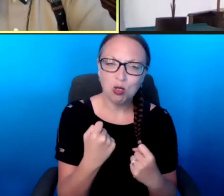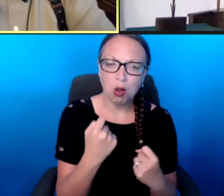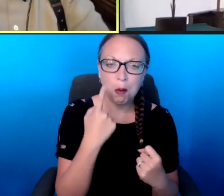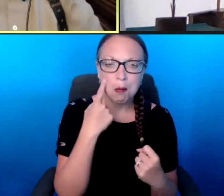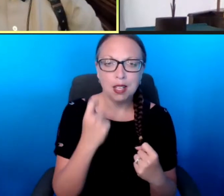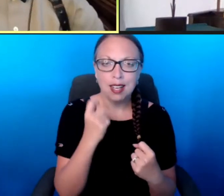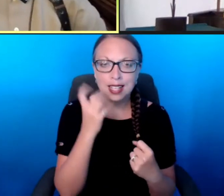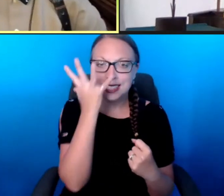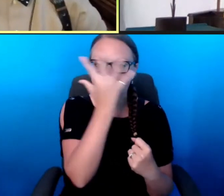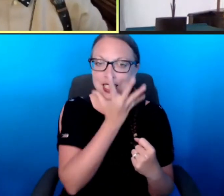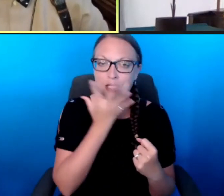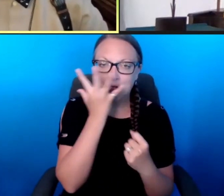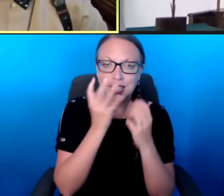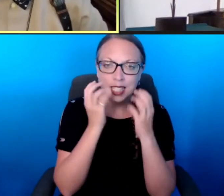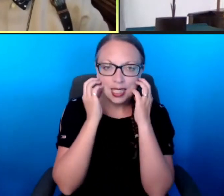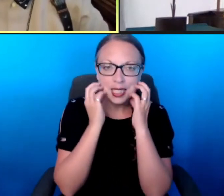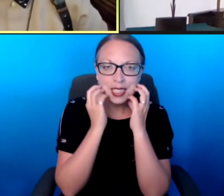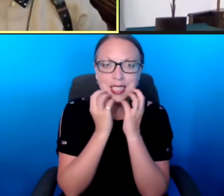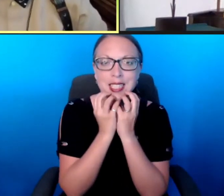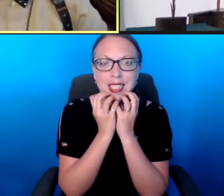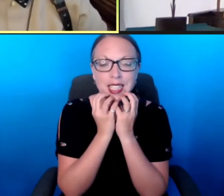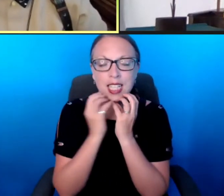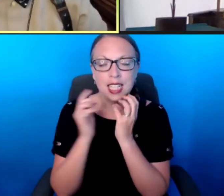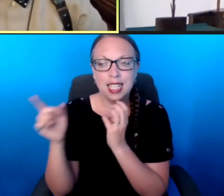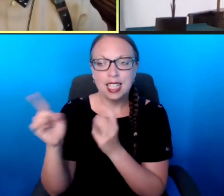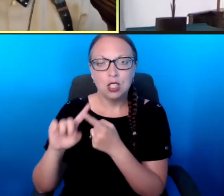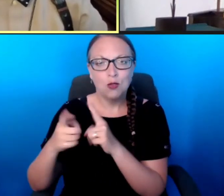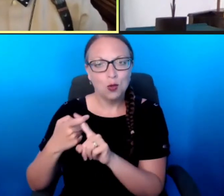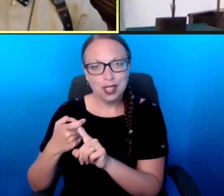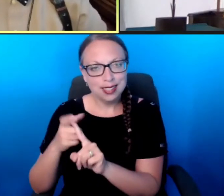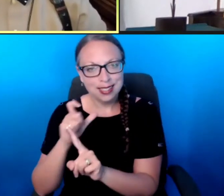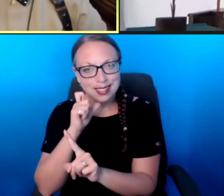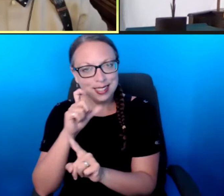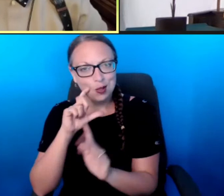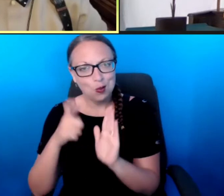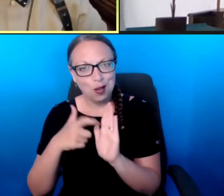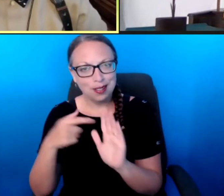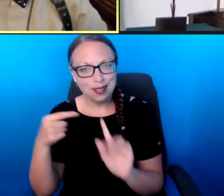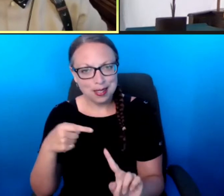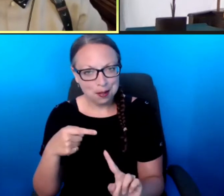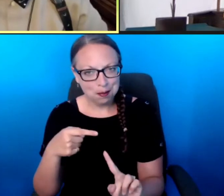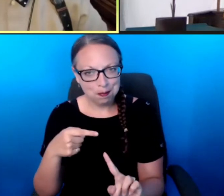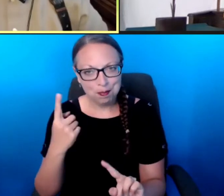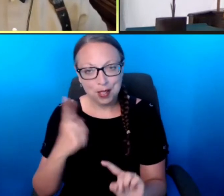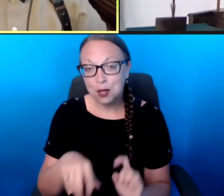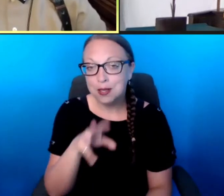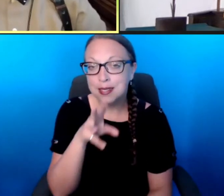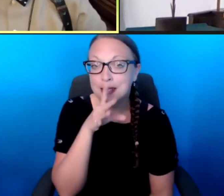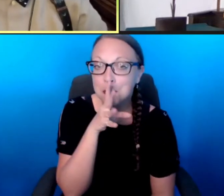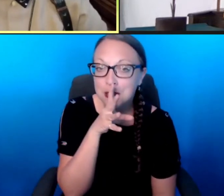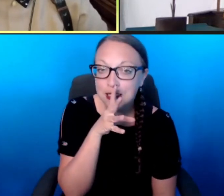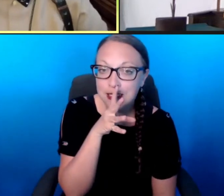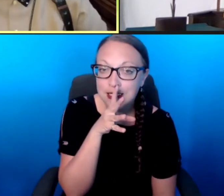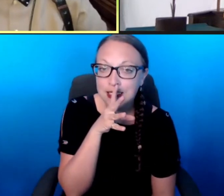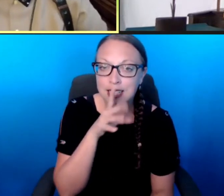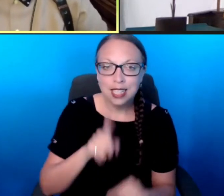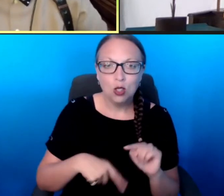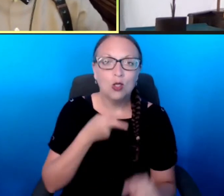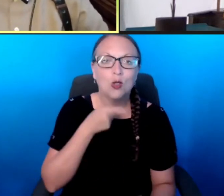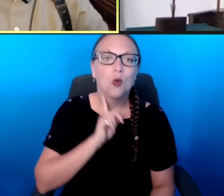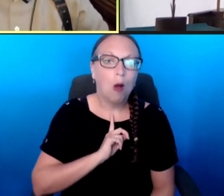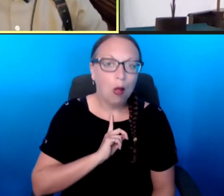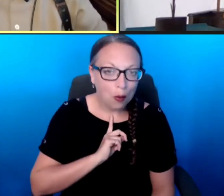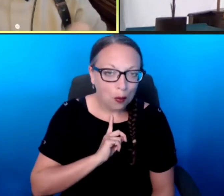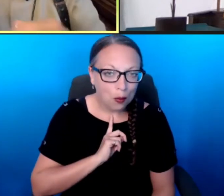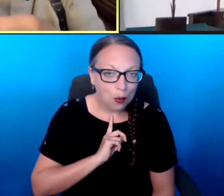disfigured, his long friends didn't recognize him. And he lost the ability to speak, and he lost the ability to swallow.